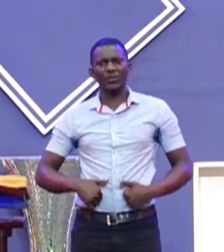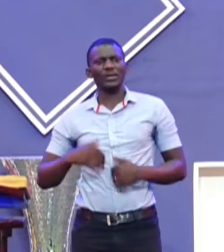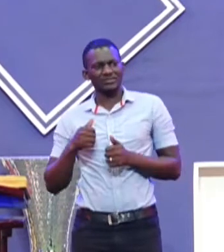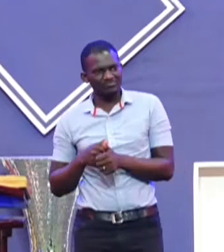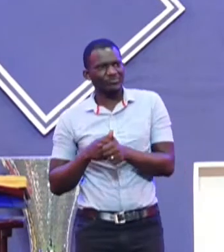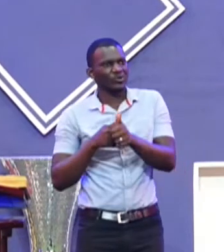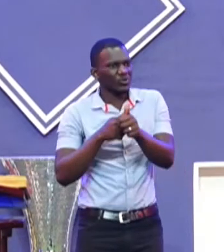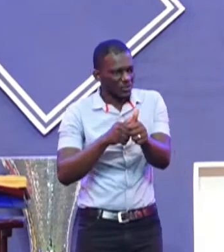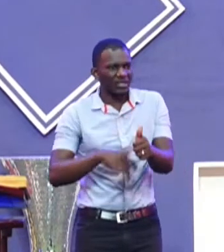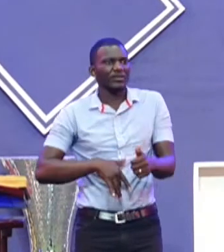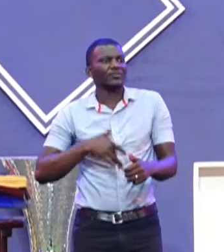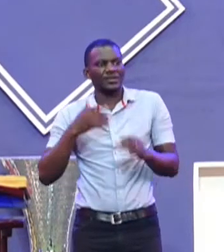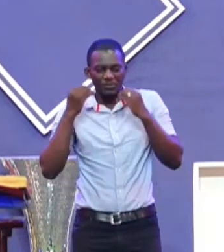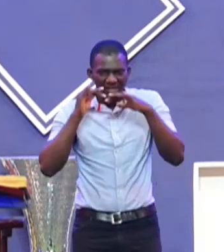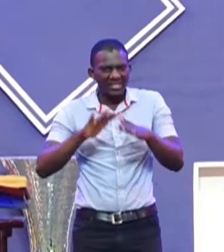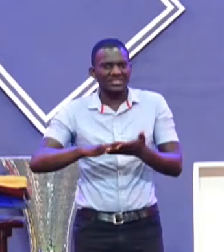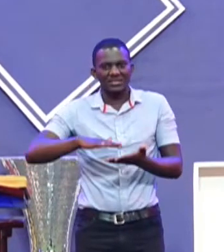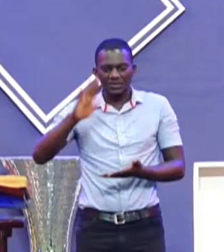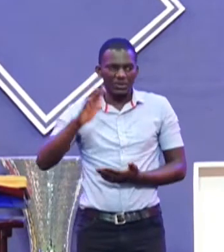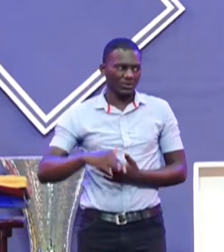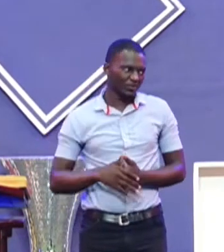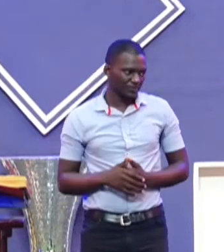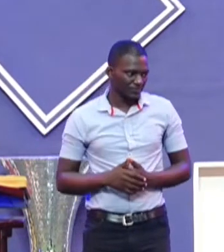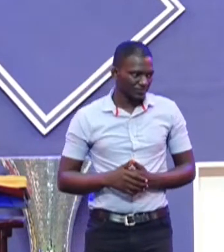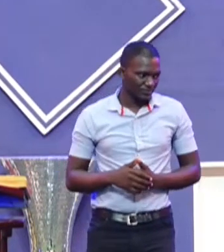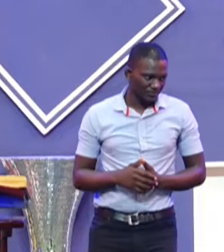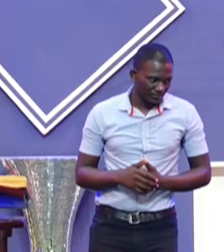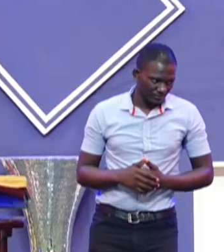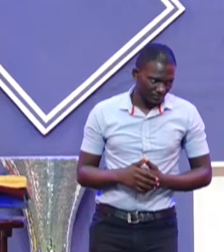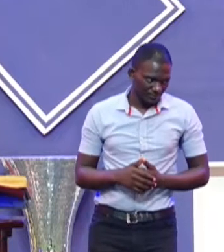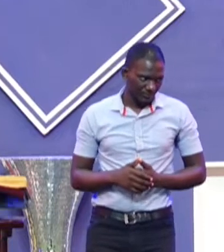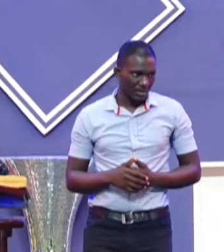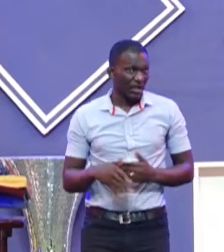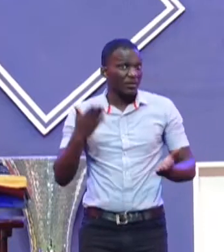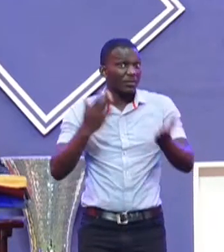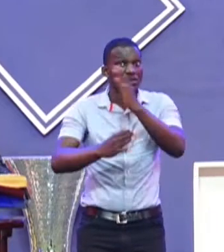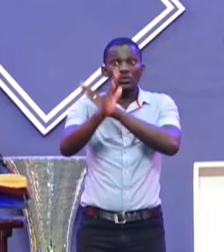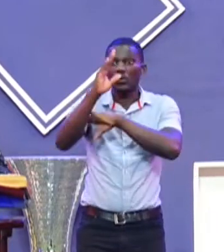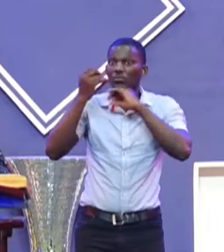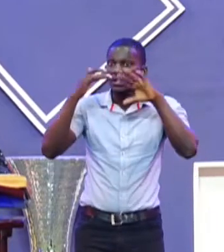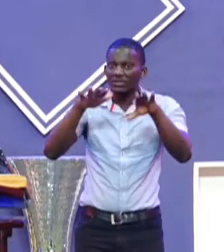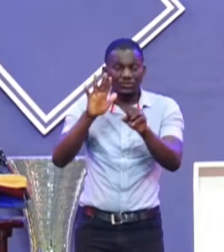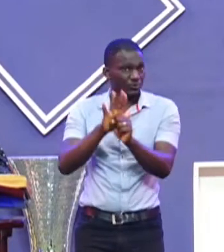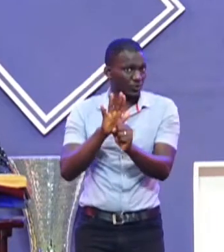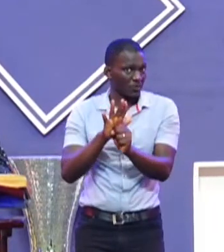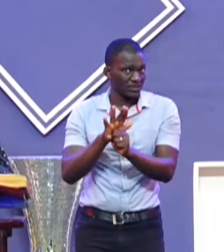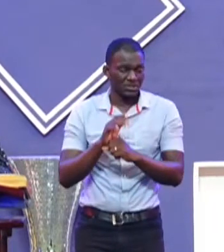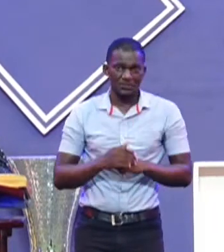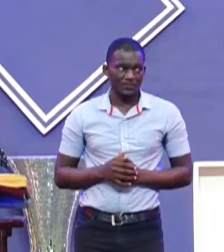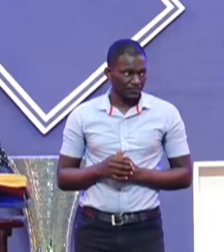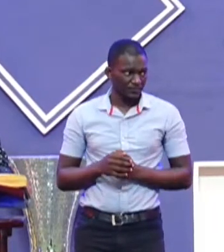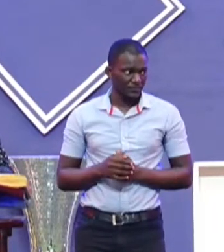conference. And I, as one, have been following and I have been much blessed. And may the Lord bless you so